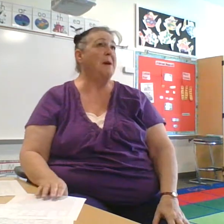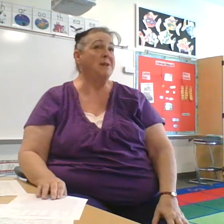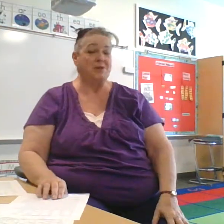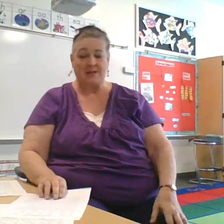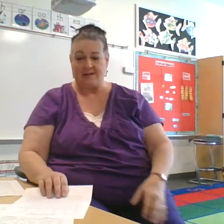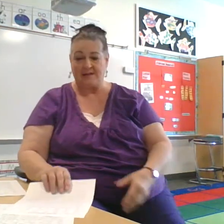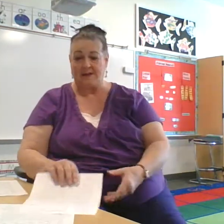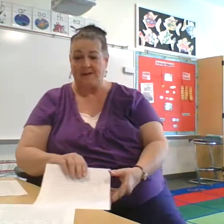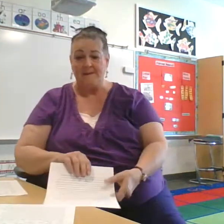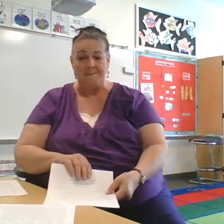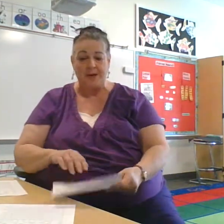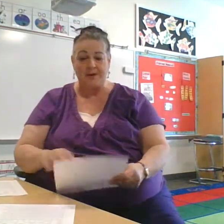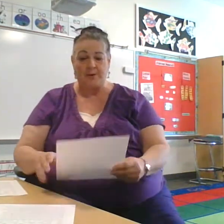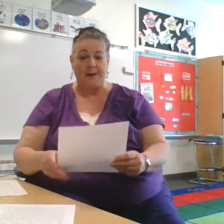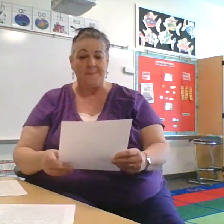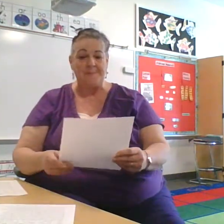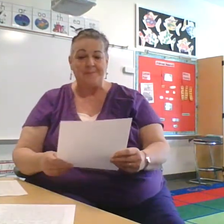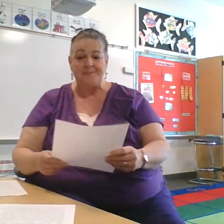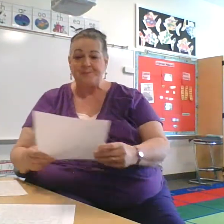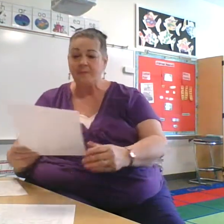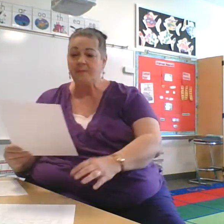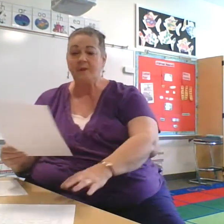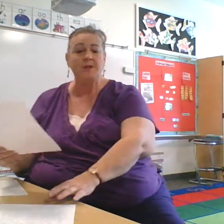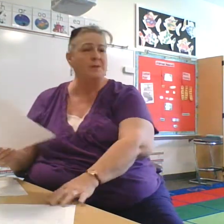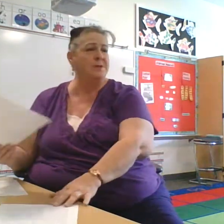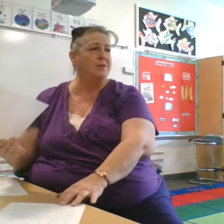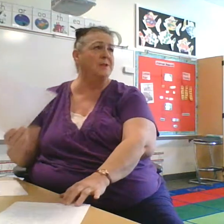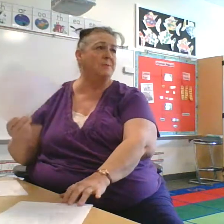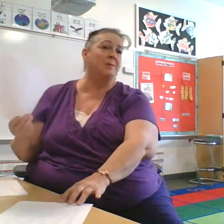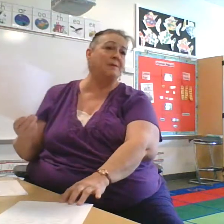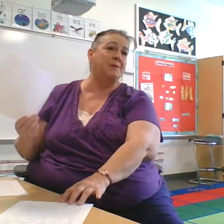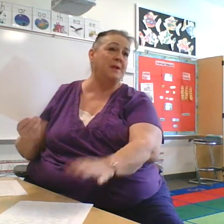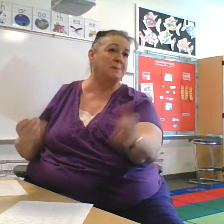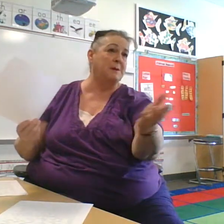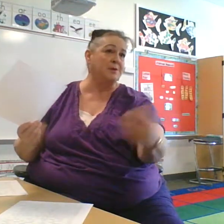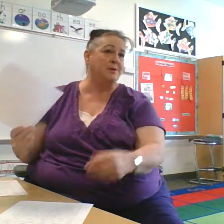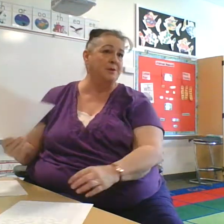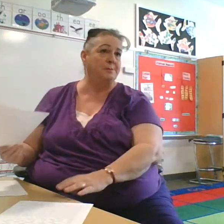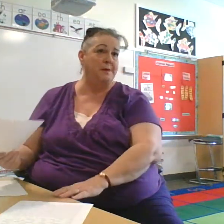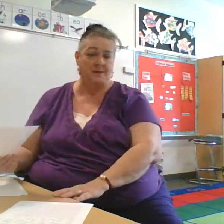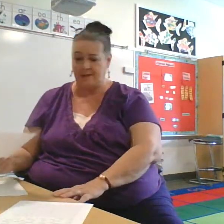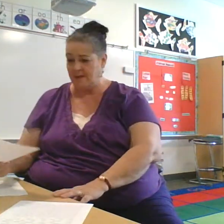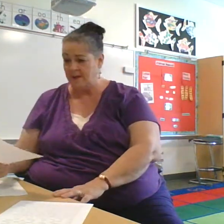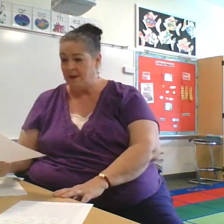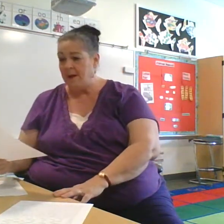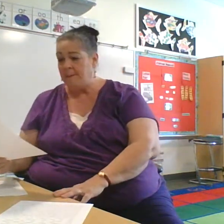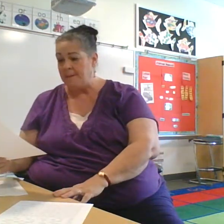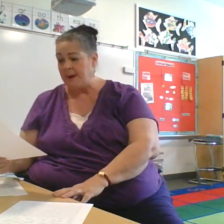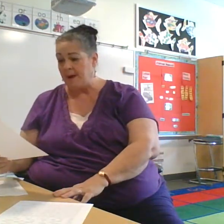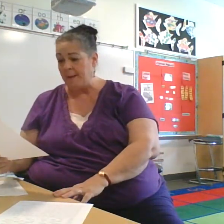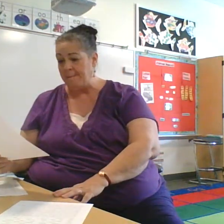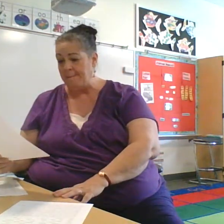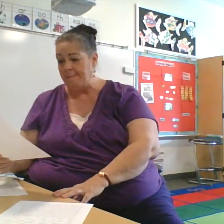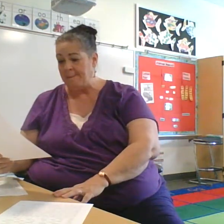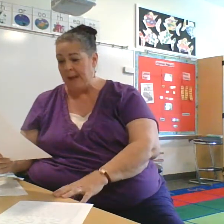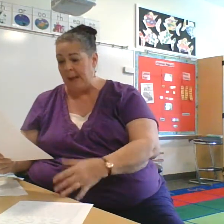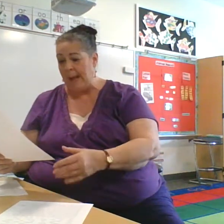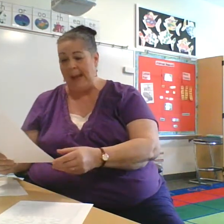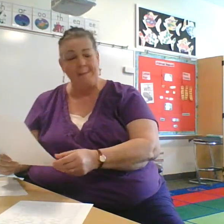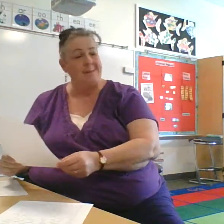just got stuck. That's okay. So it's good that we're reviewing, especially since you missed. But let me